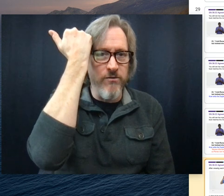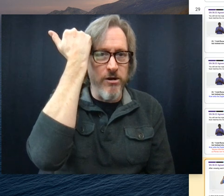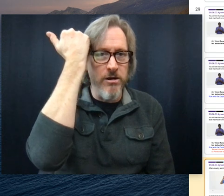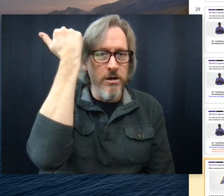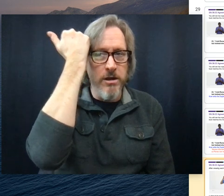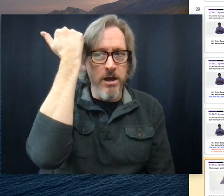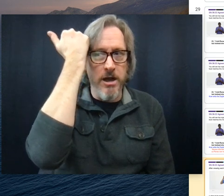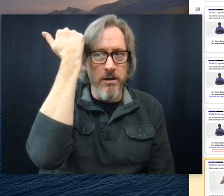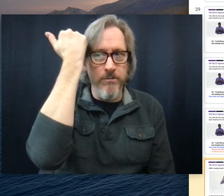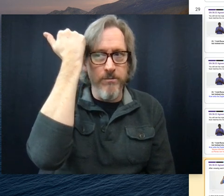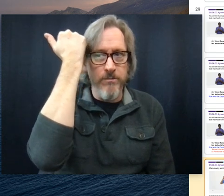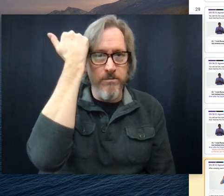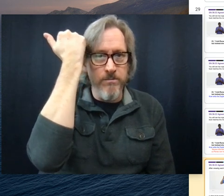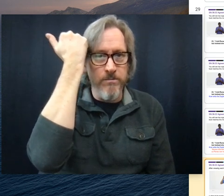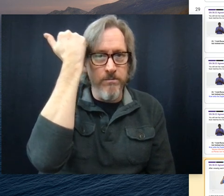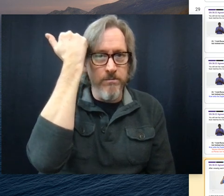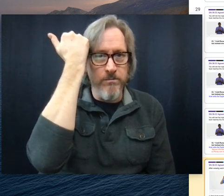sign for